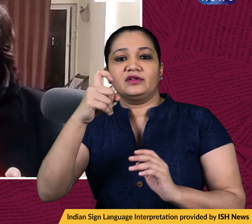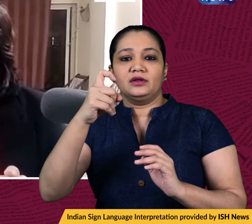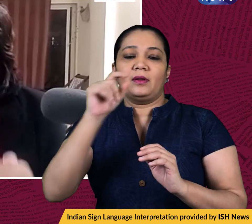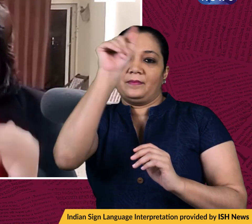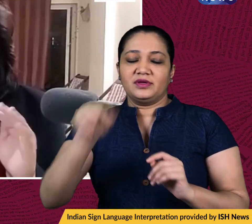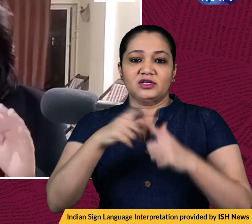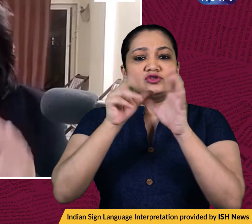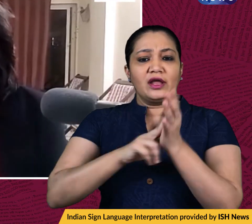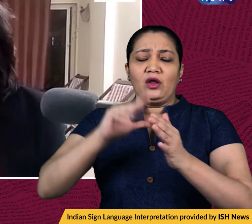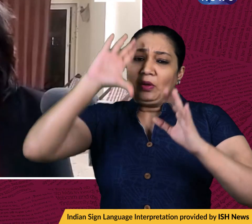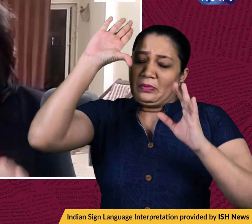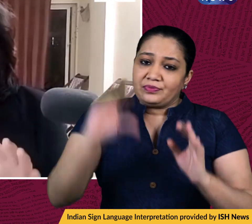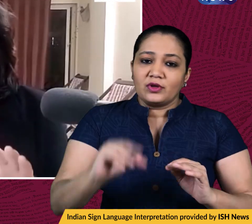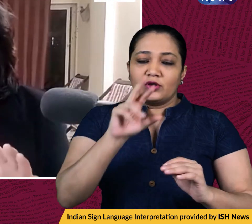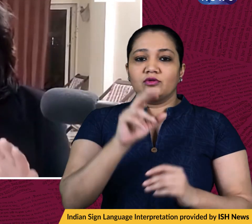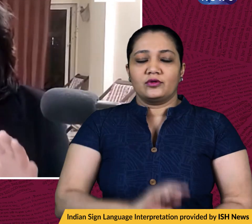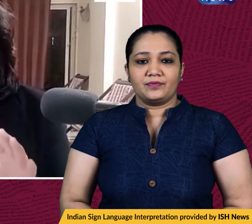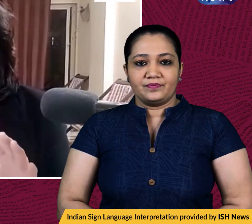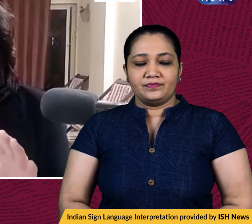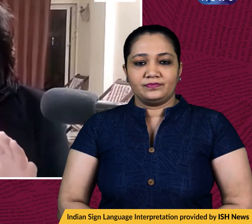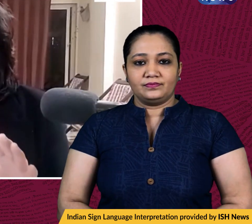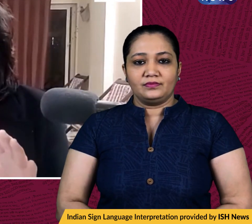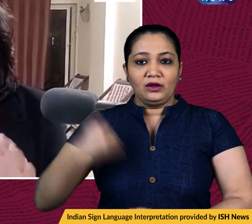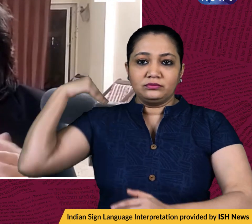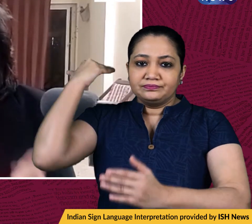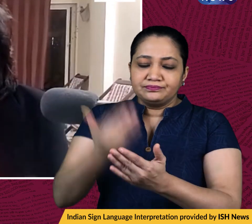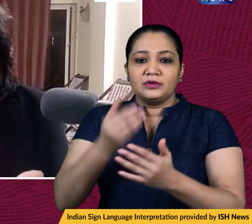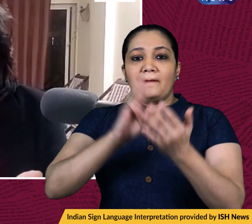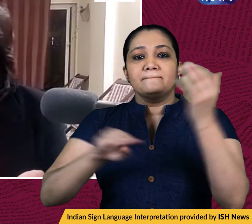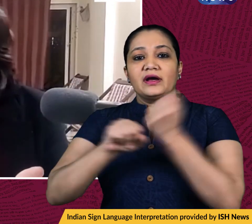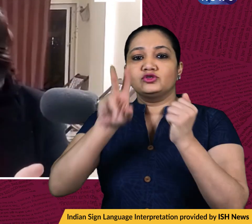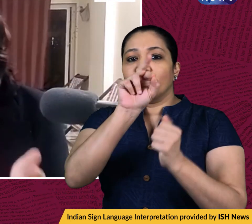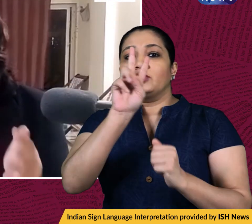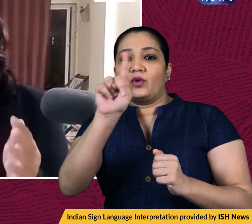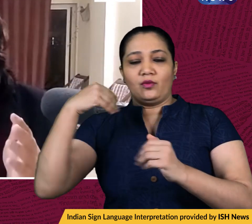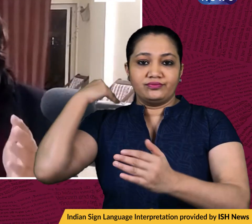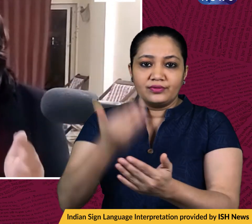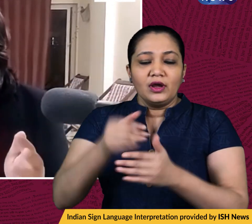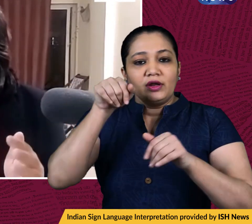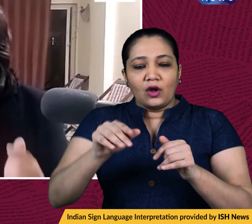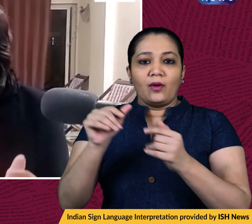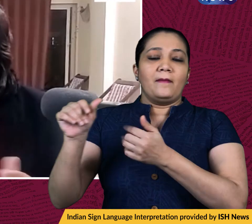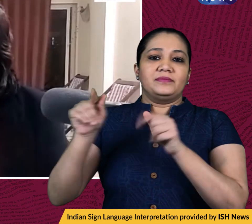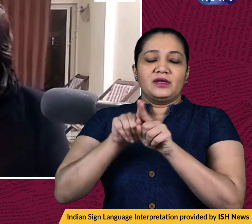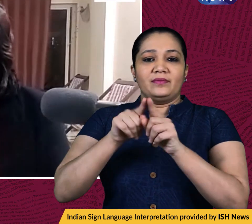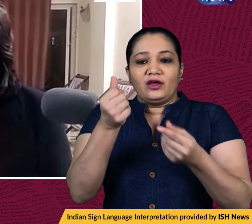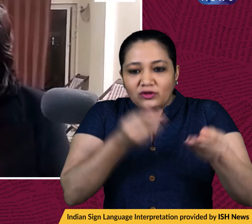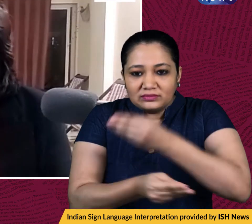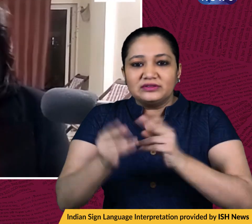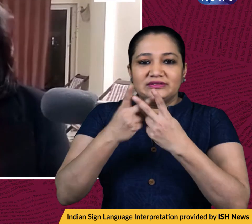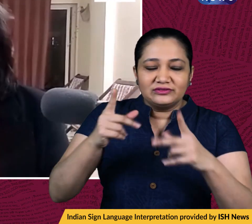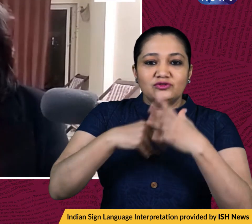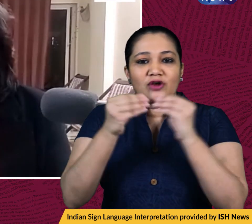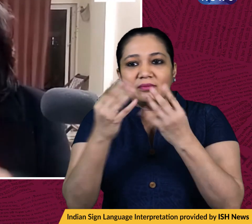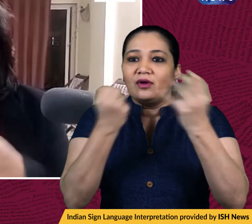6.57% in January, which is the lowest since March 2021, as the country has gradually recovered with